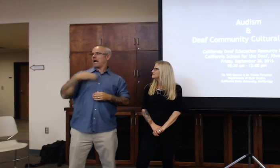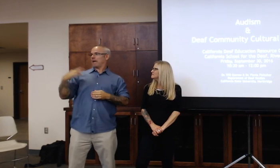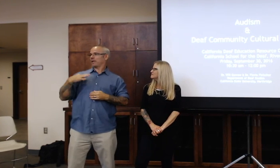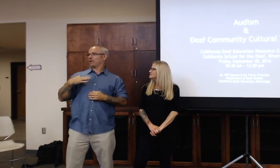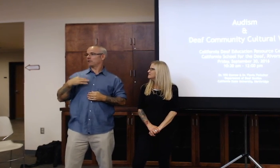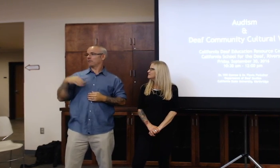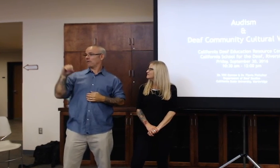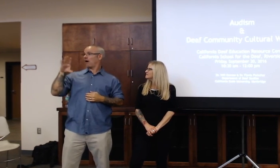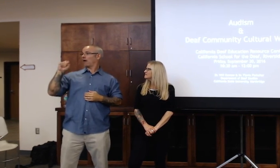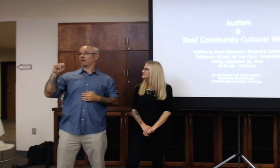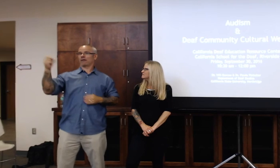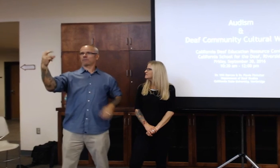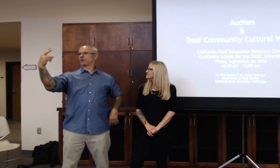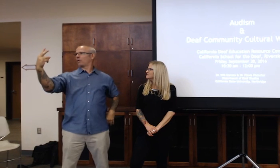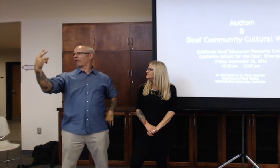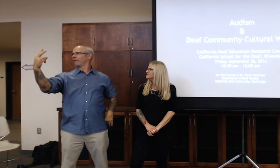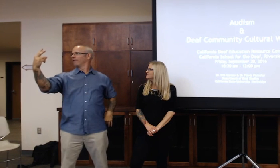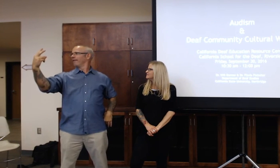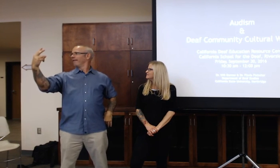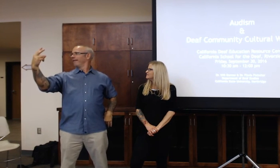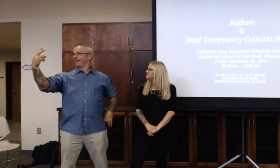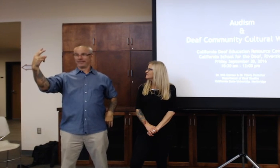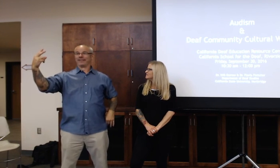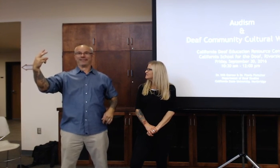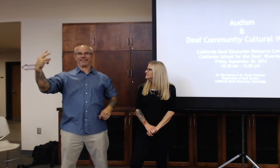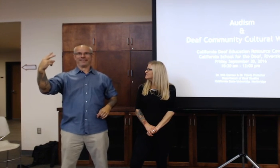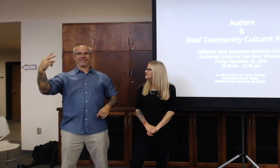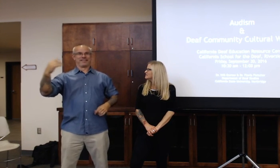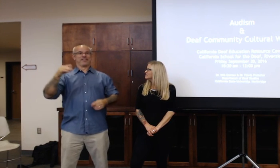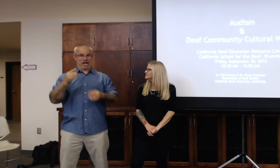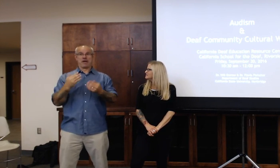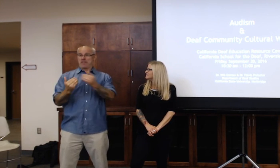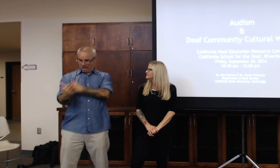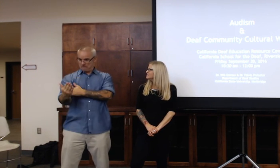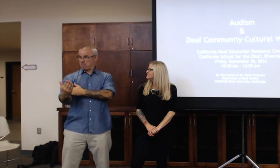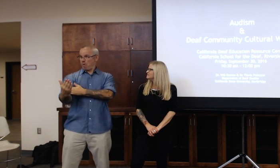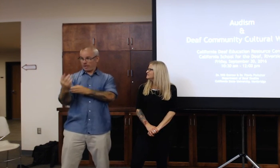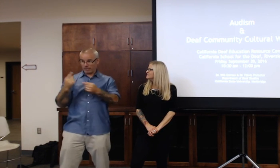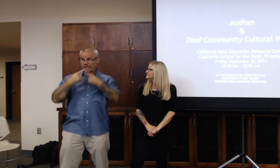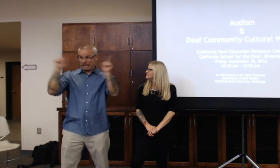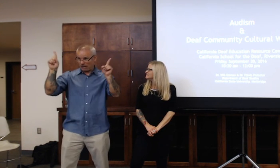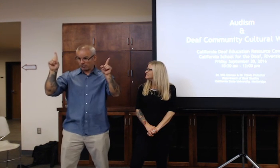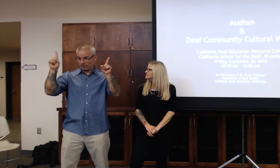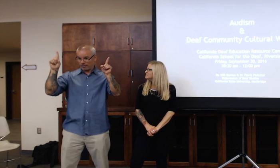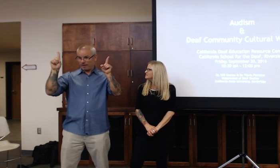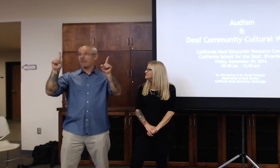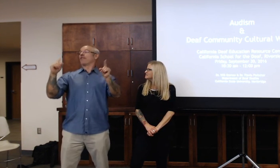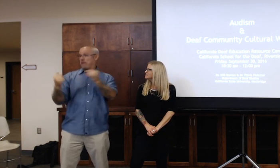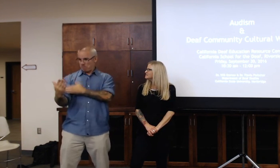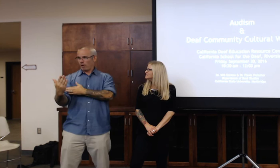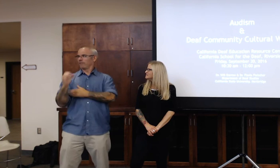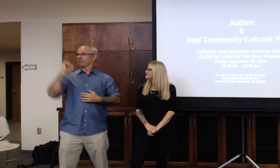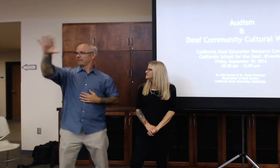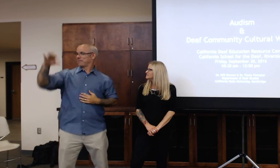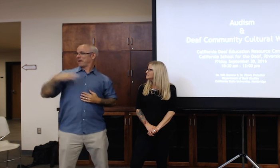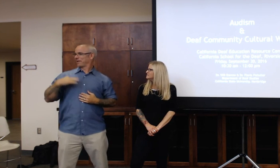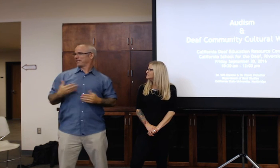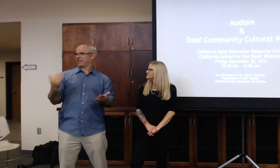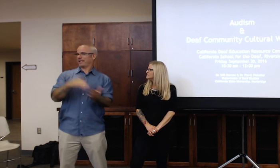Submitted my application. October 12th. I remember the exact day. That morning. They announced HUGS. That morning, guess what? They got an application